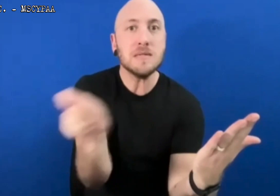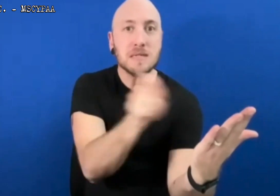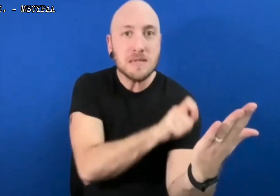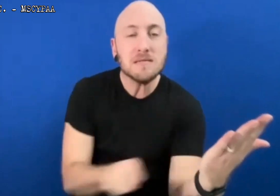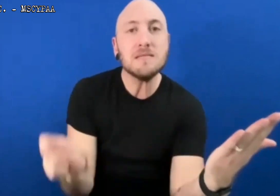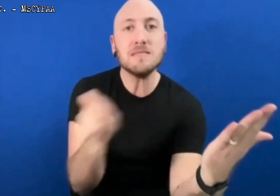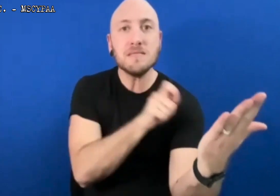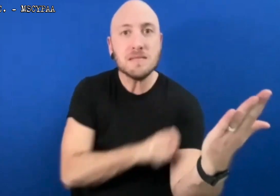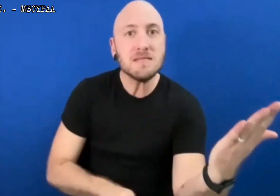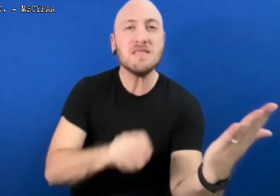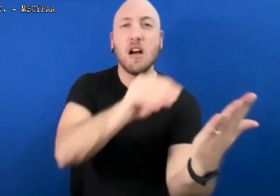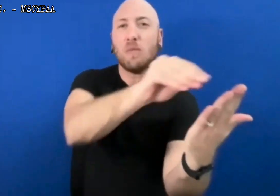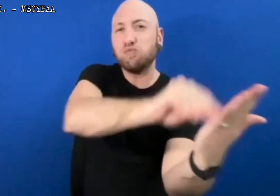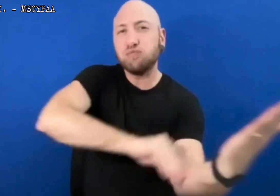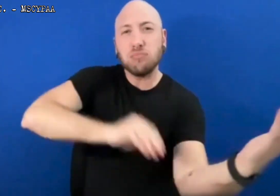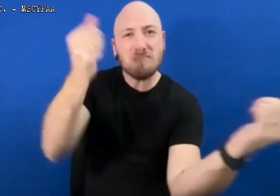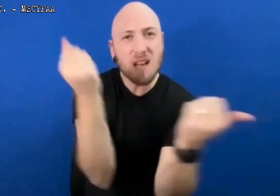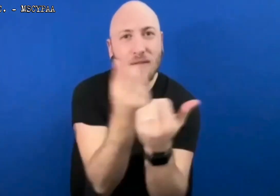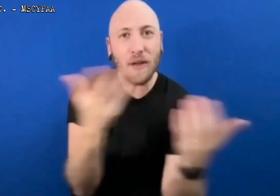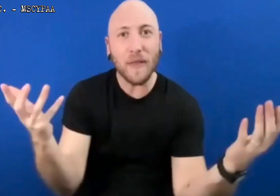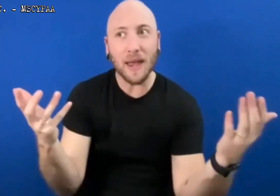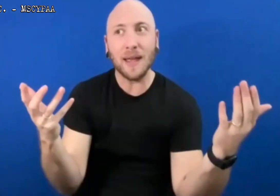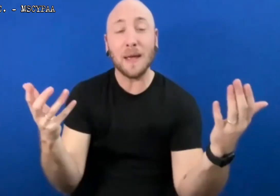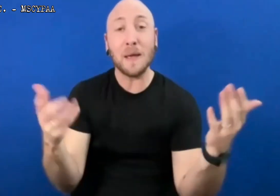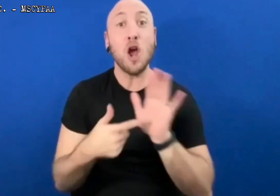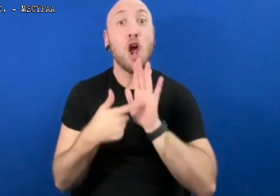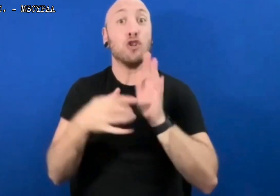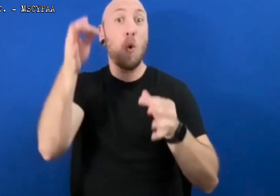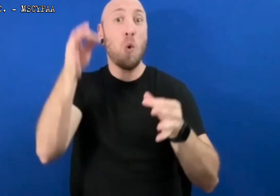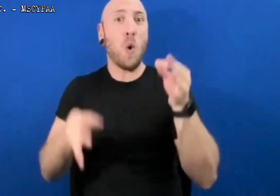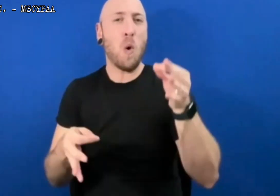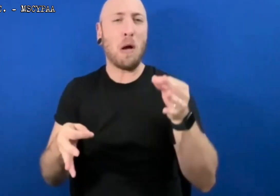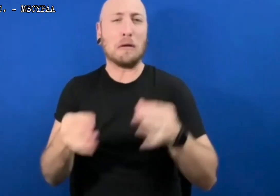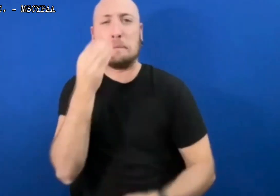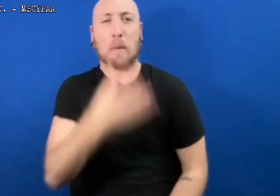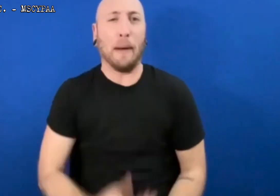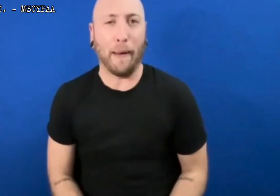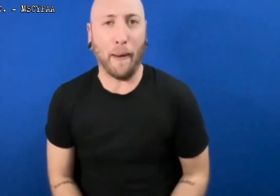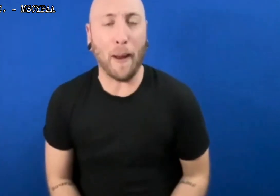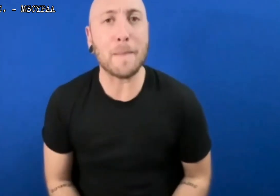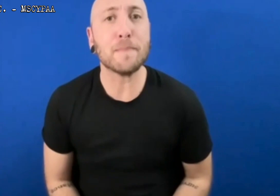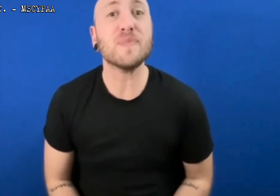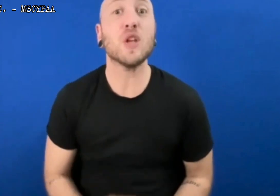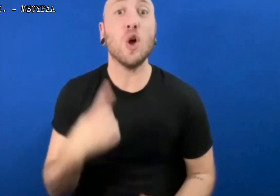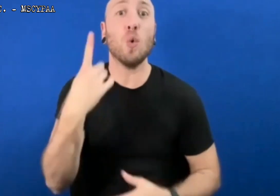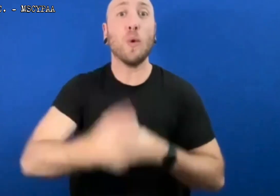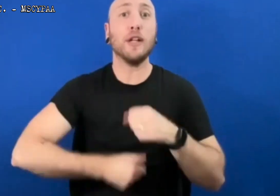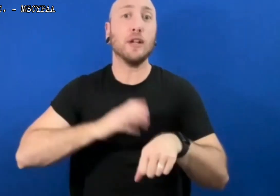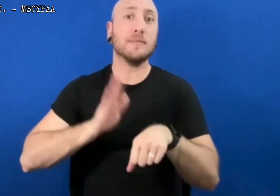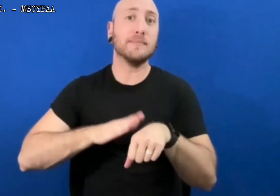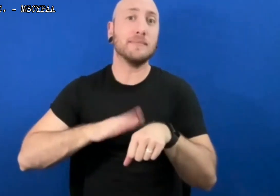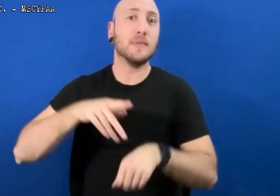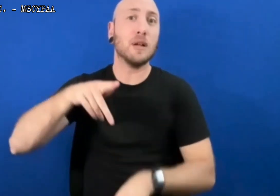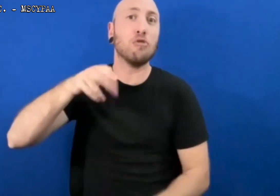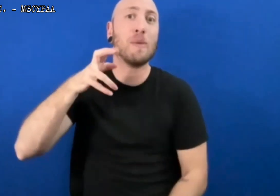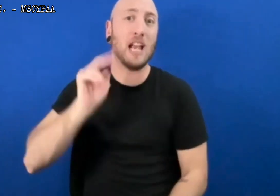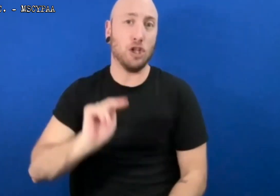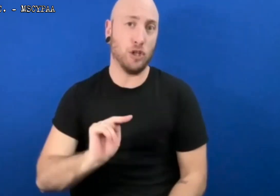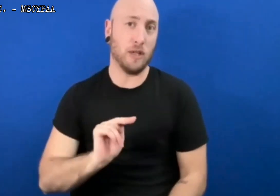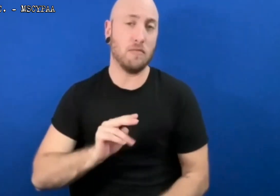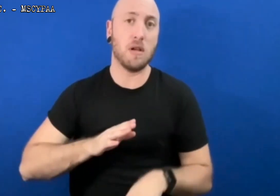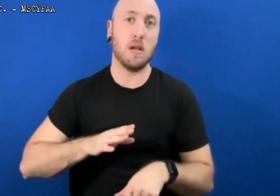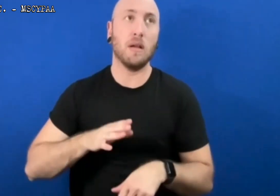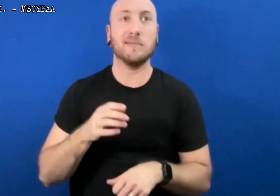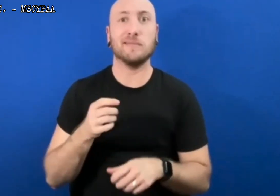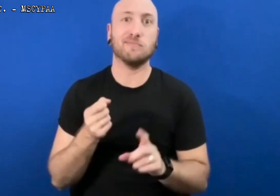that, and the court never wanted to see it. They put me on probation for a year, and they gave me random drug tests,